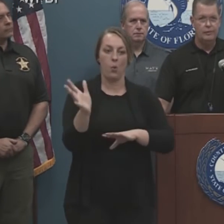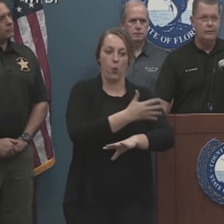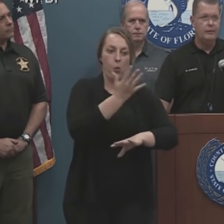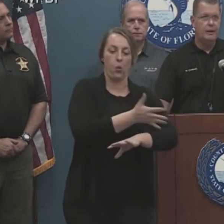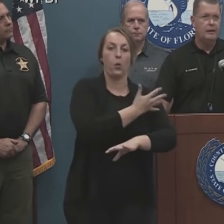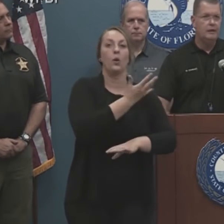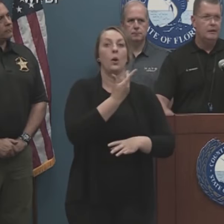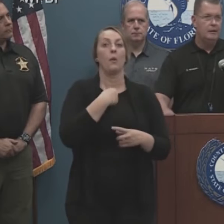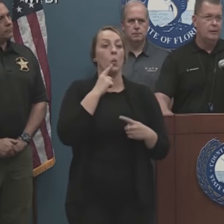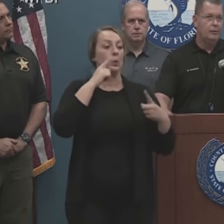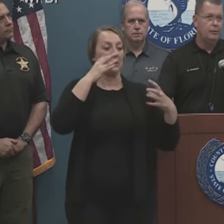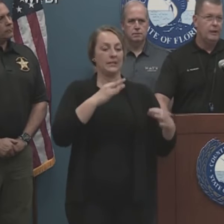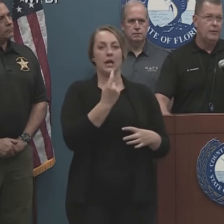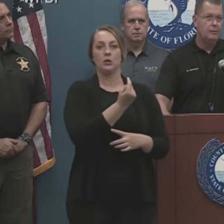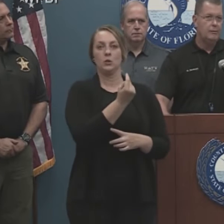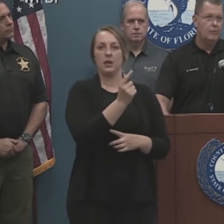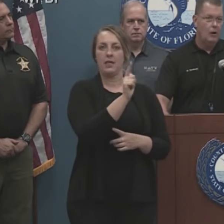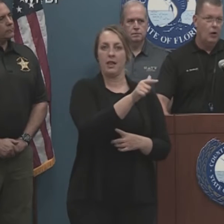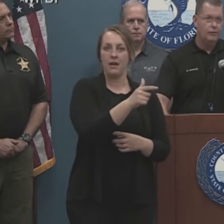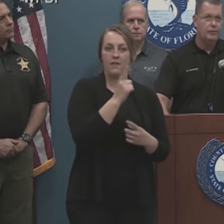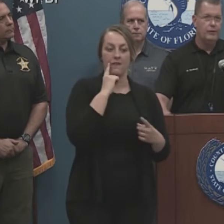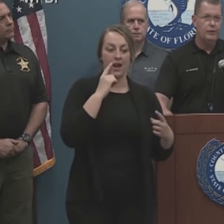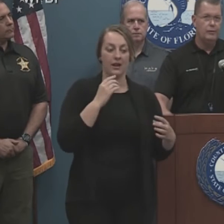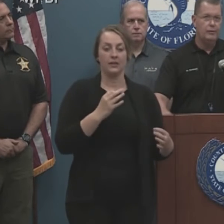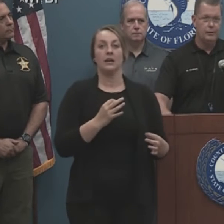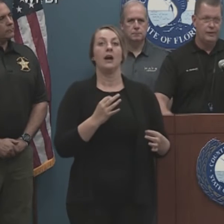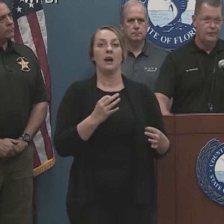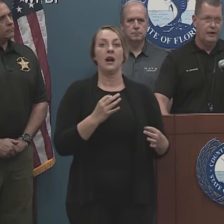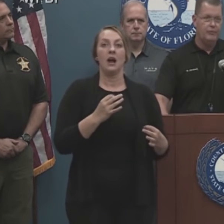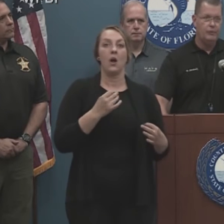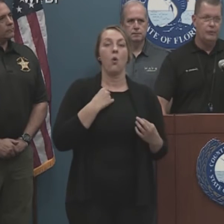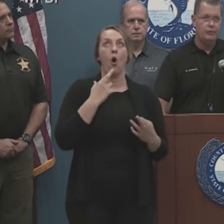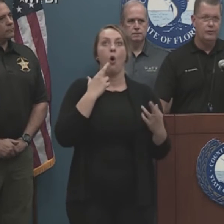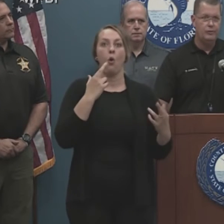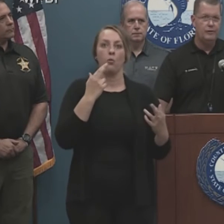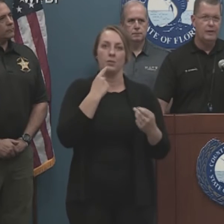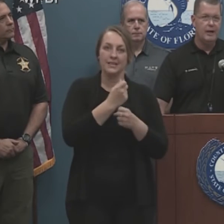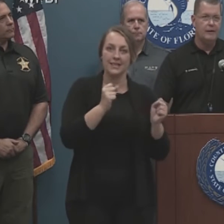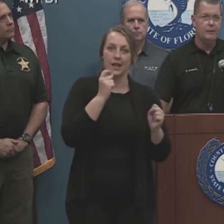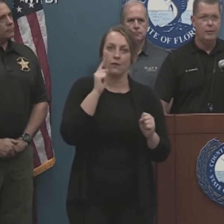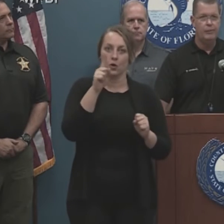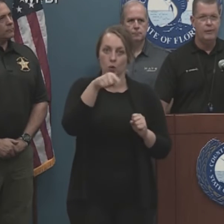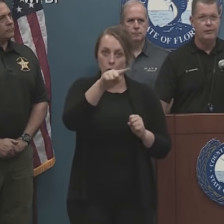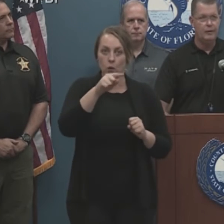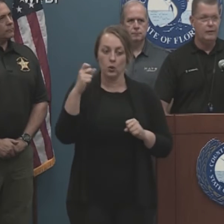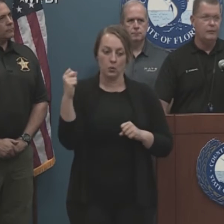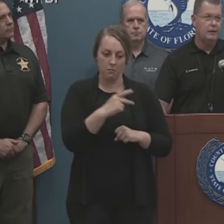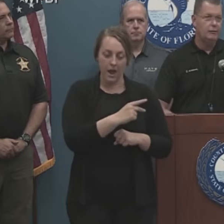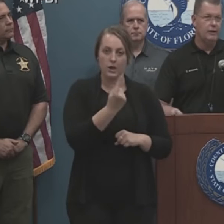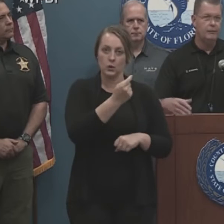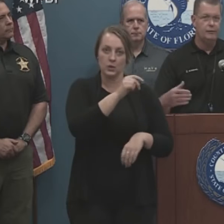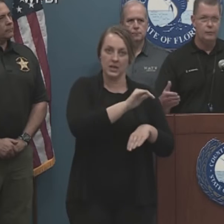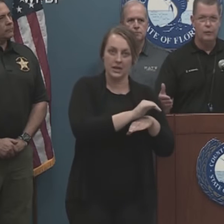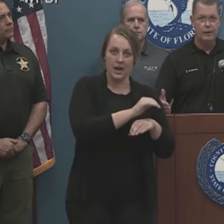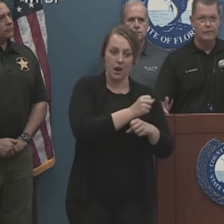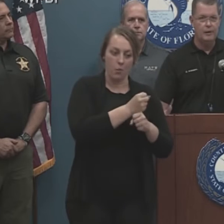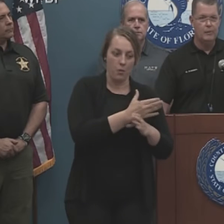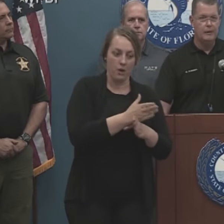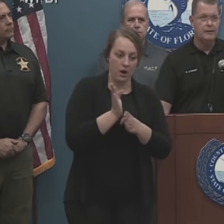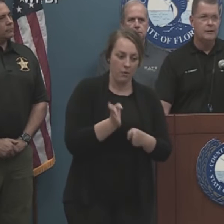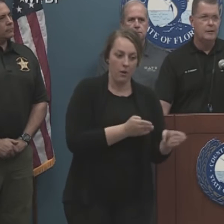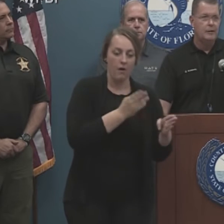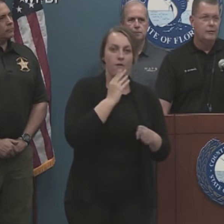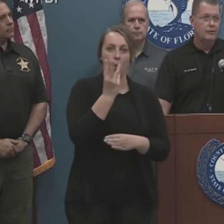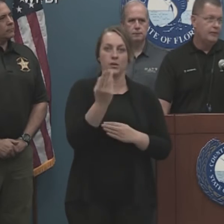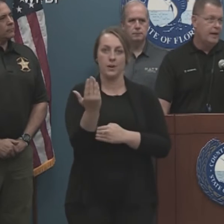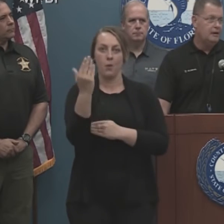later on Tuesday. It would be hopeful that it'll be safe to return Tuesday night in preparation to get your kids ready for school Wednesday